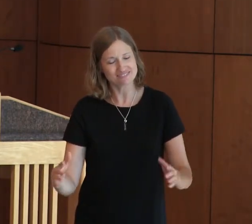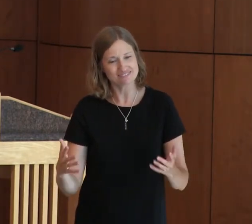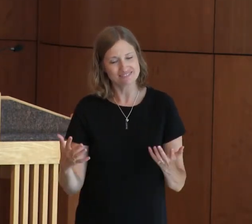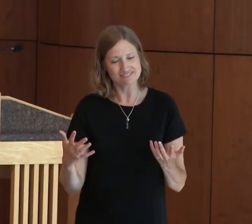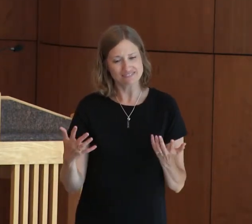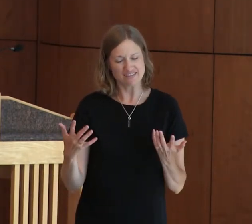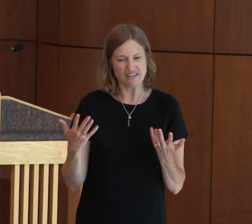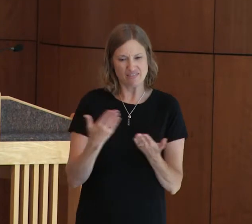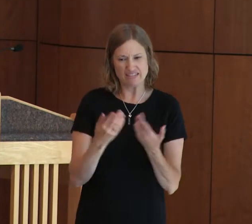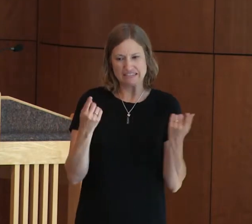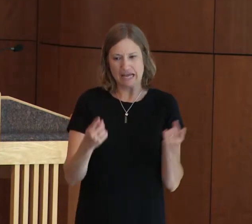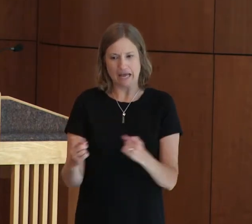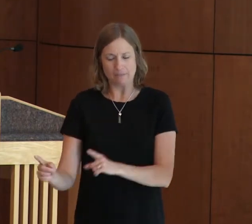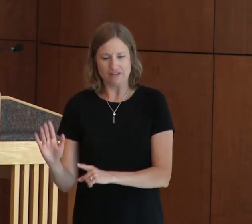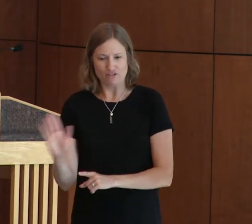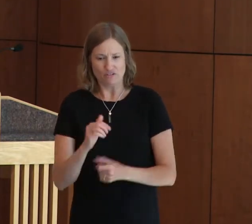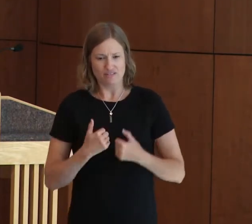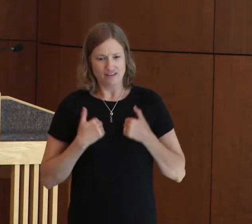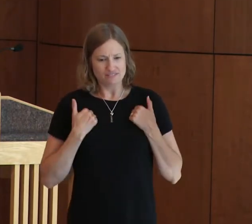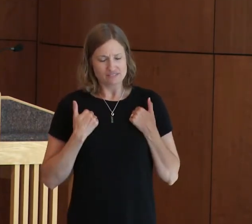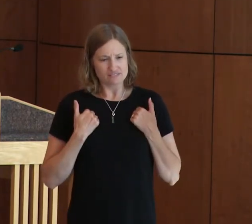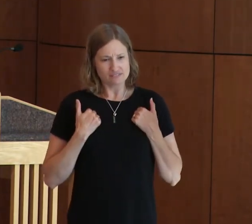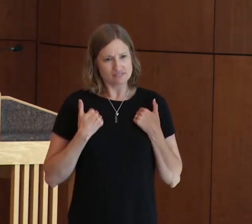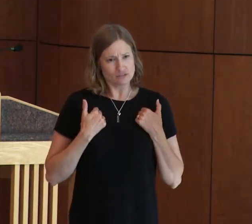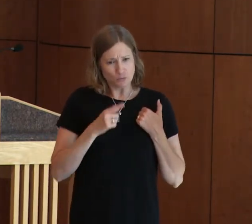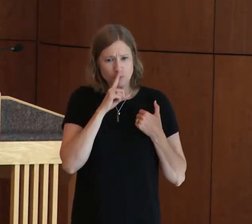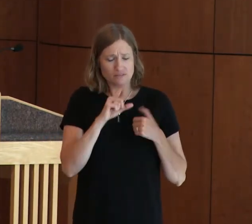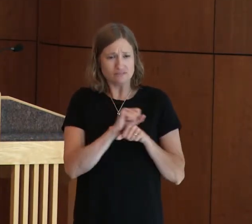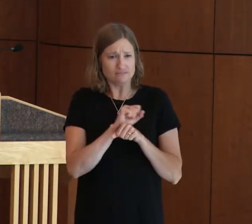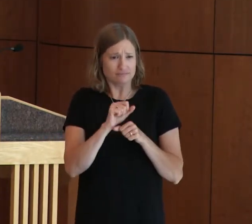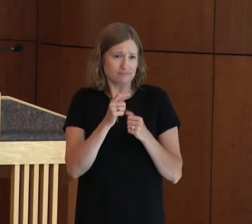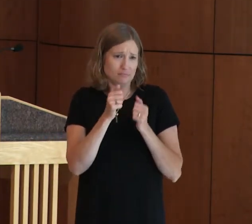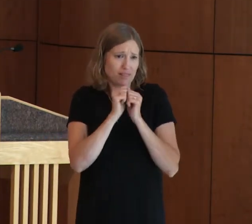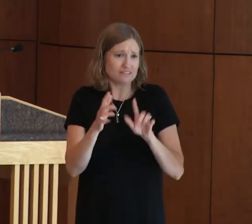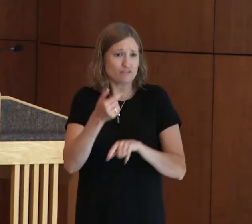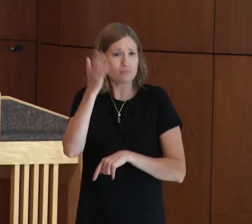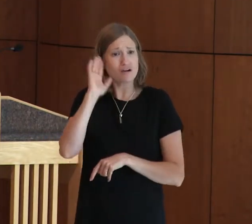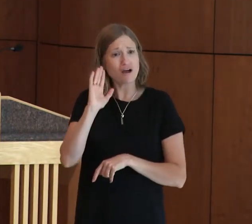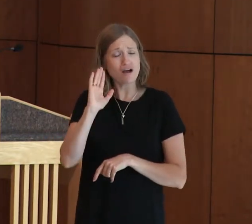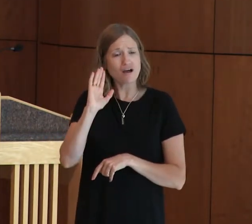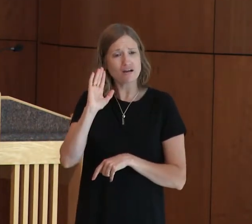lives get to be seen as blessings that come from God. And the psalmist does the same thing, really,